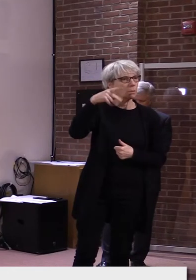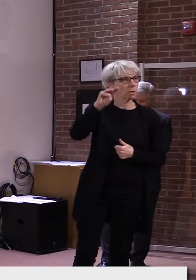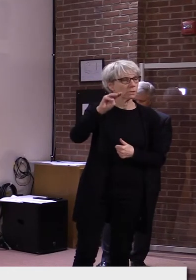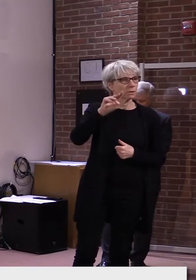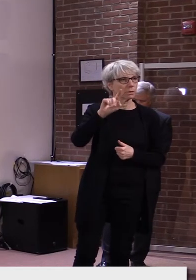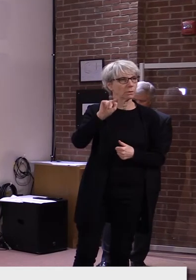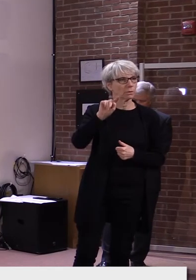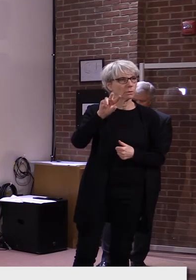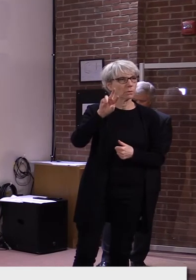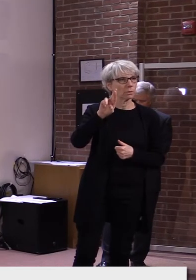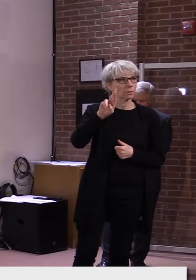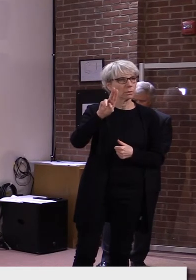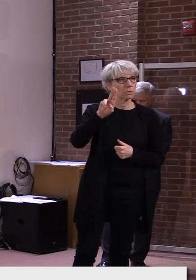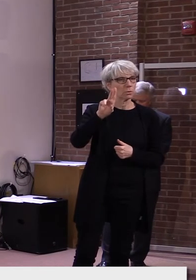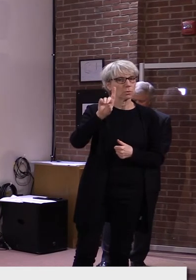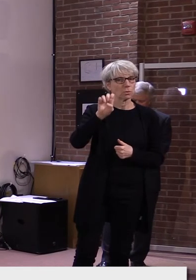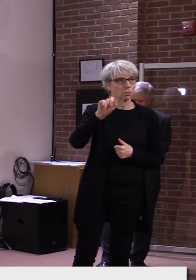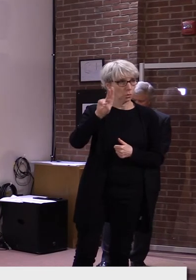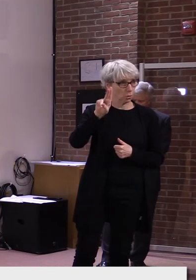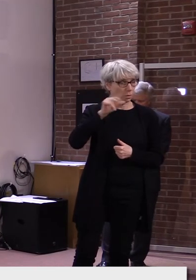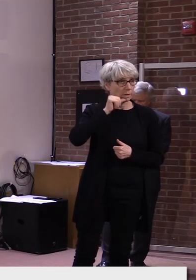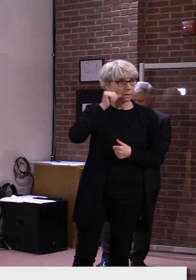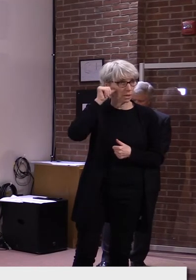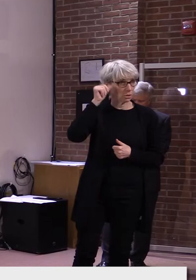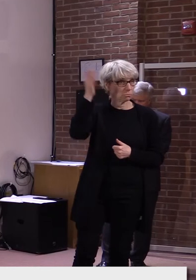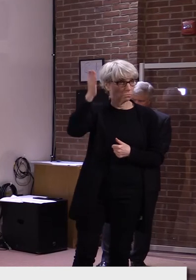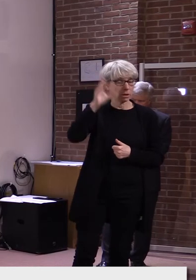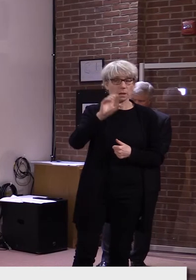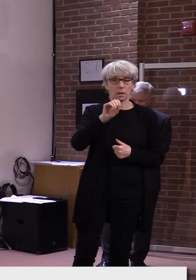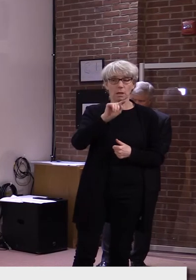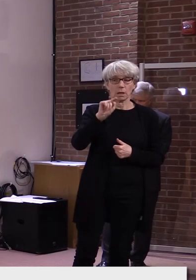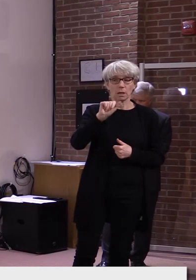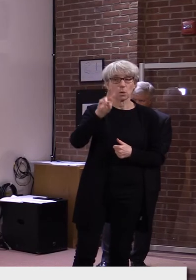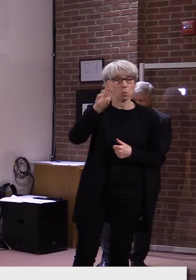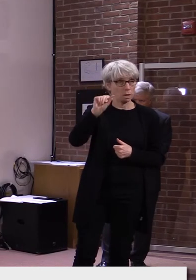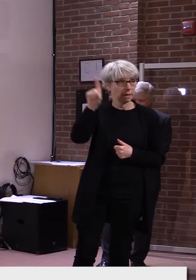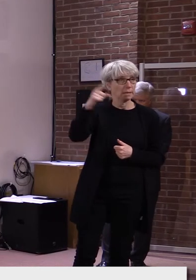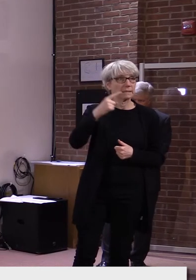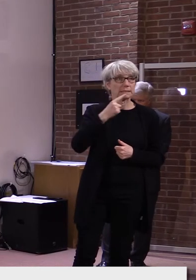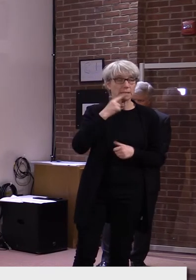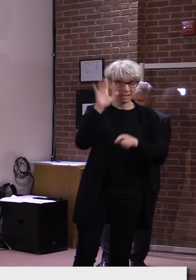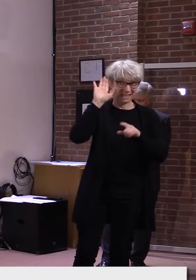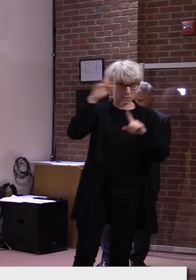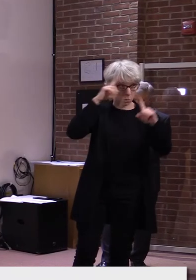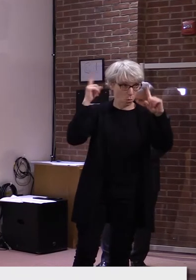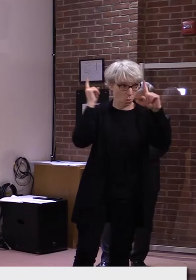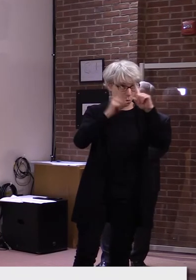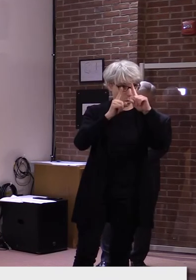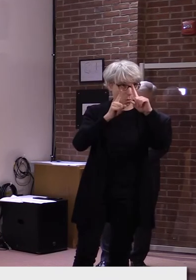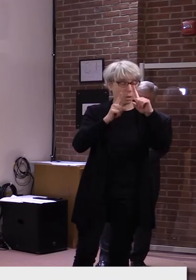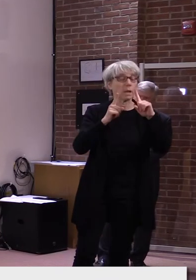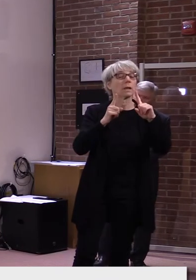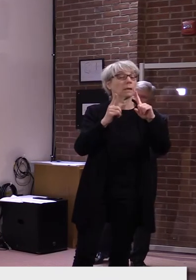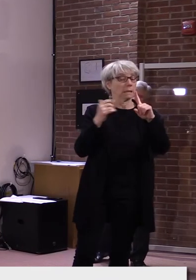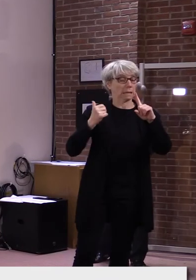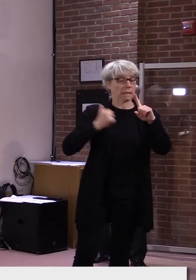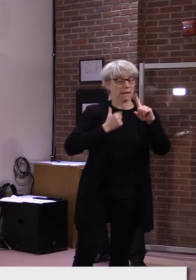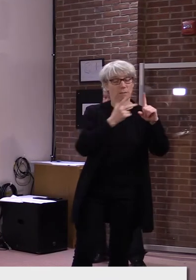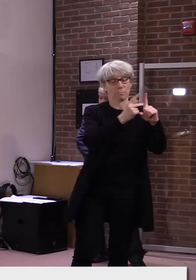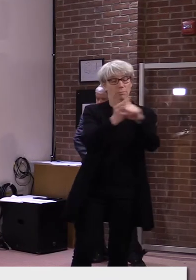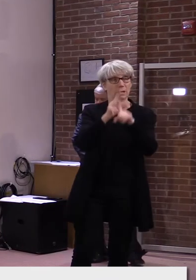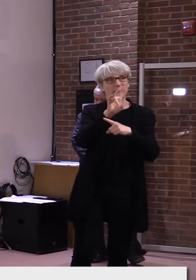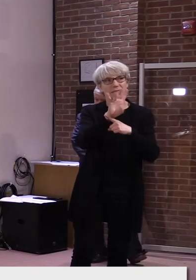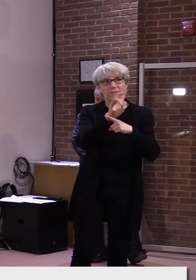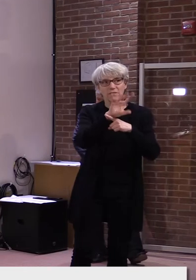a speech yesterday in Ottawa that he wants to see Canada 75% vaccinated